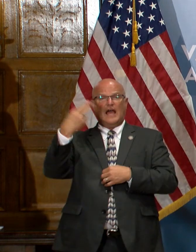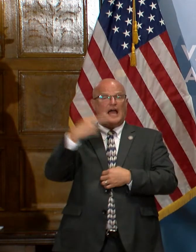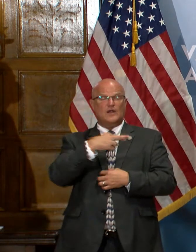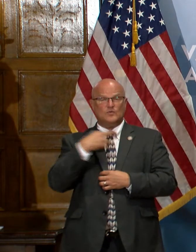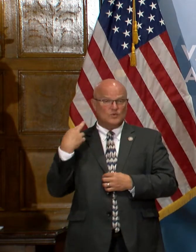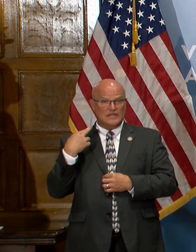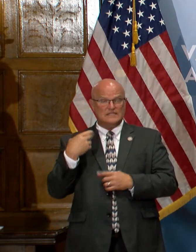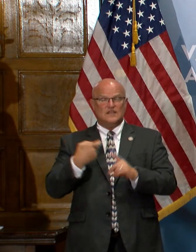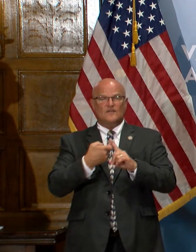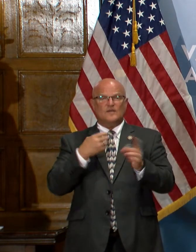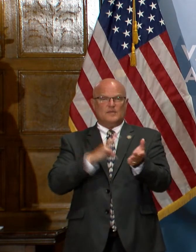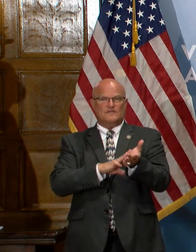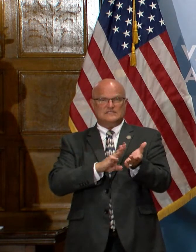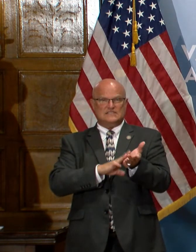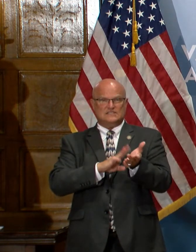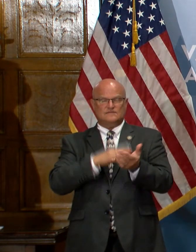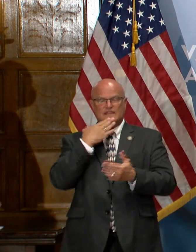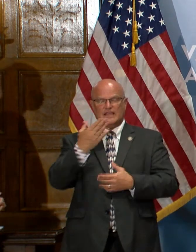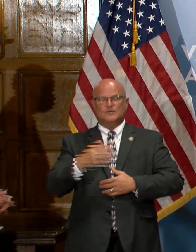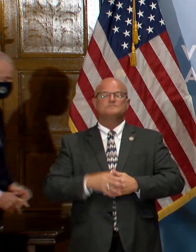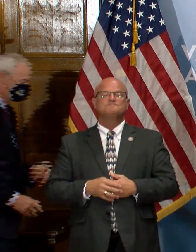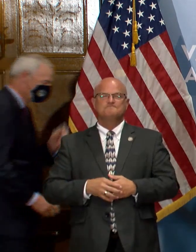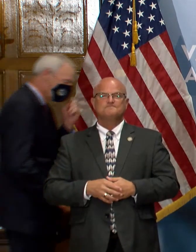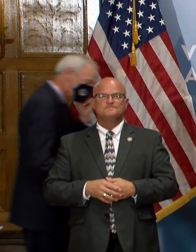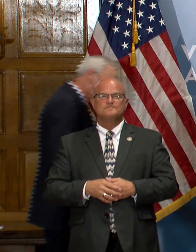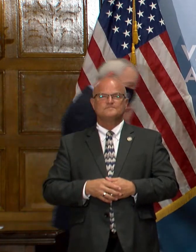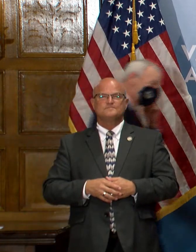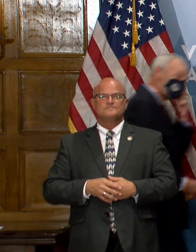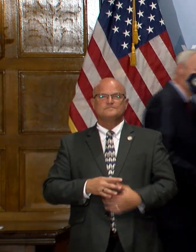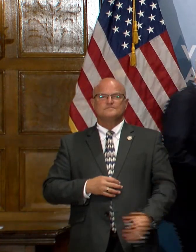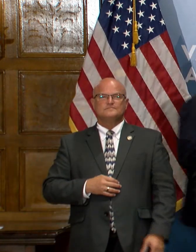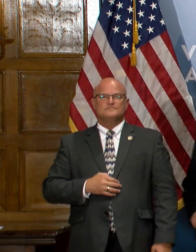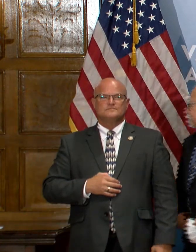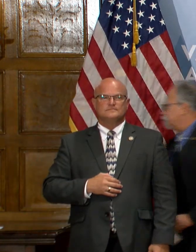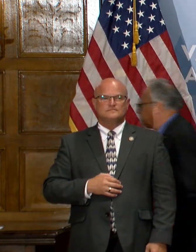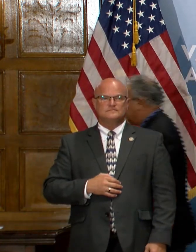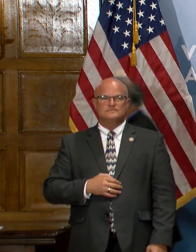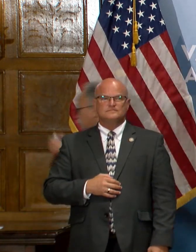risk from their physicians. Thank you.